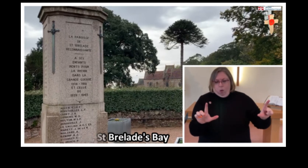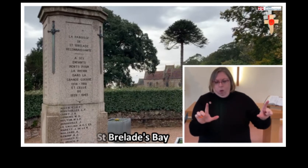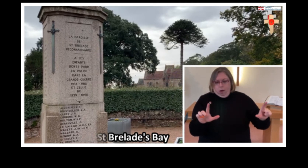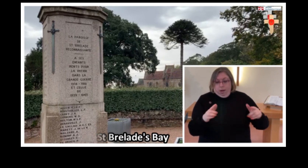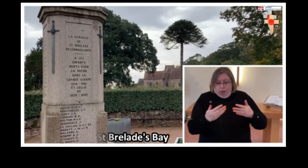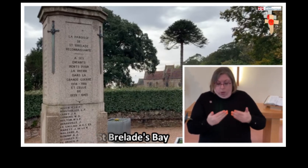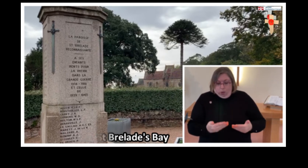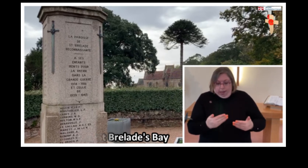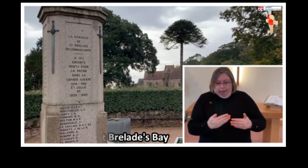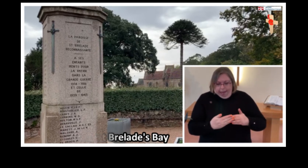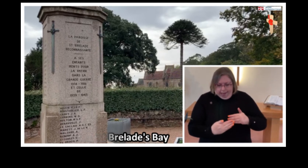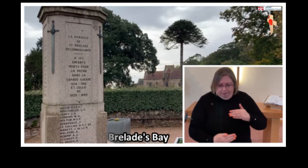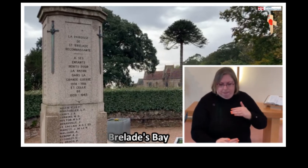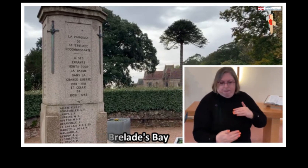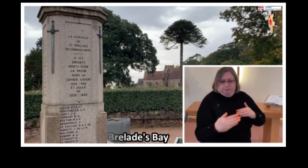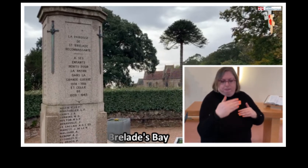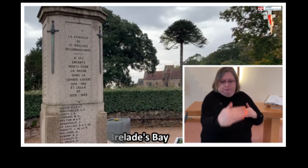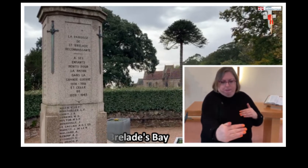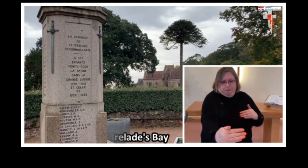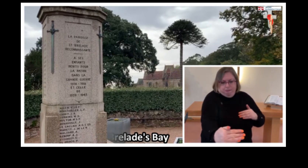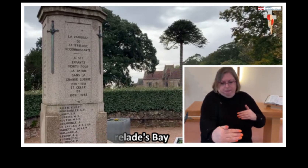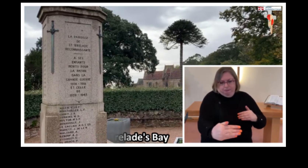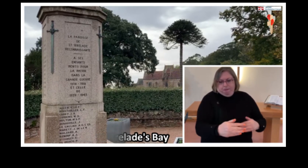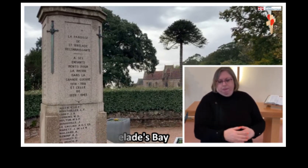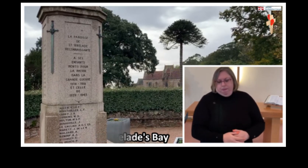This day and every day.